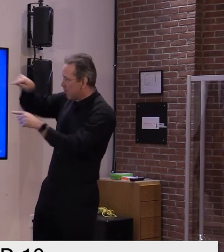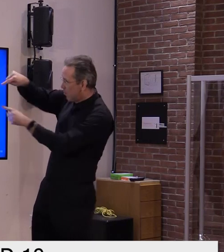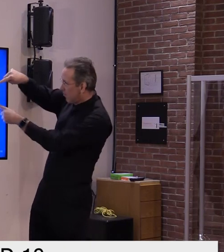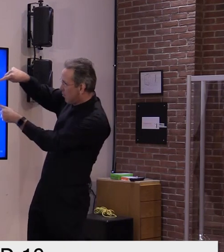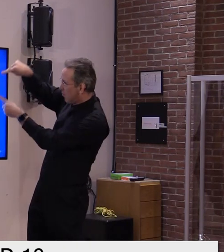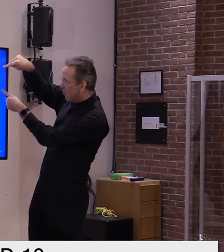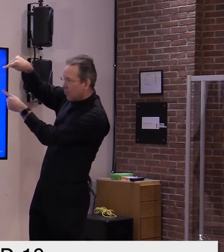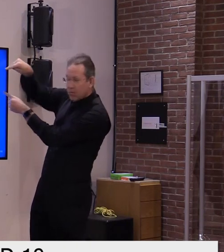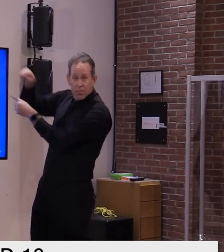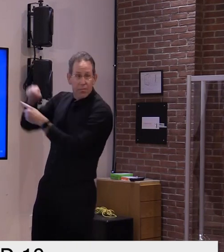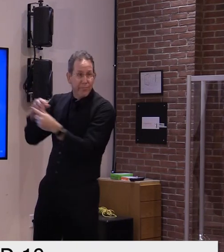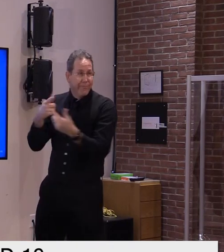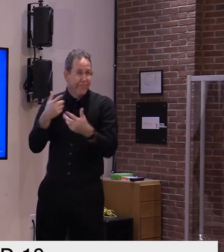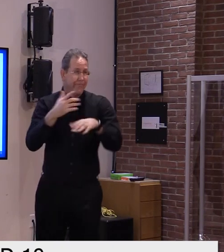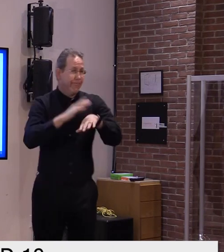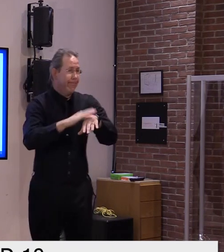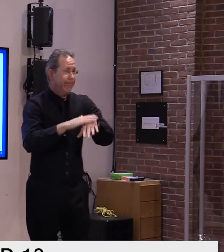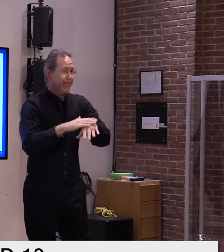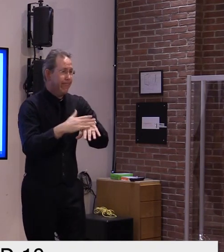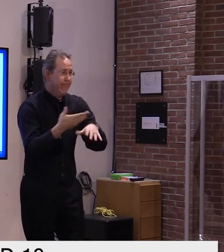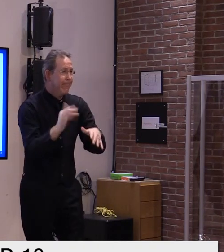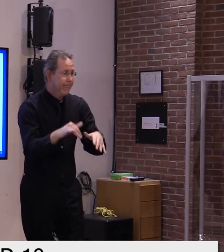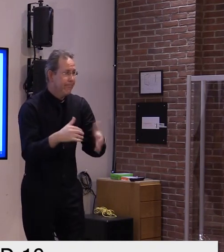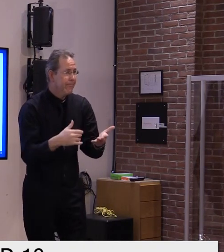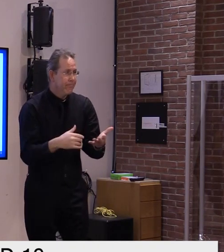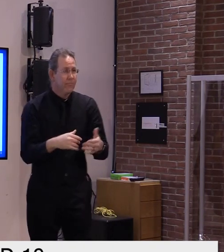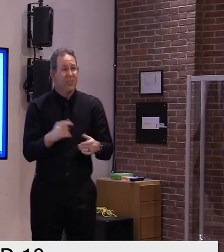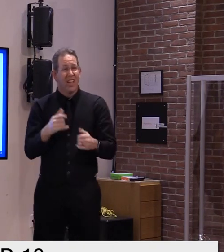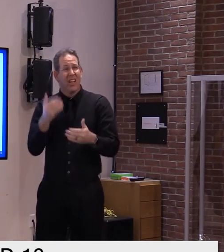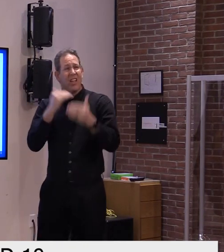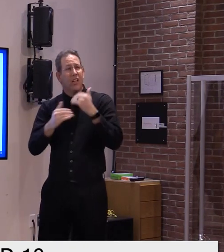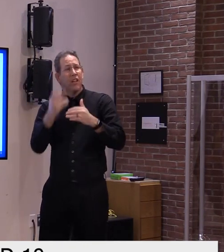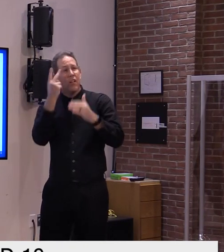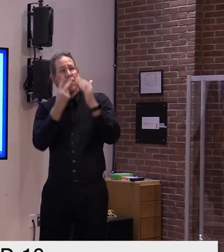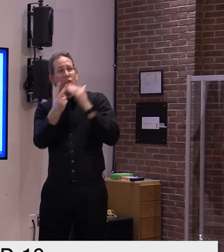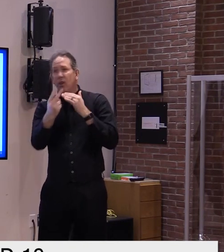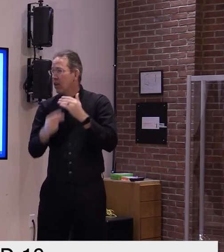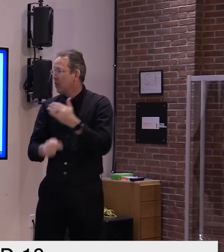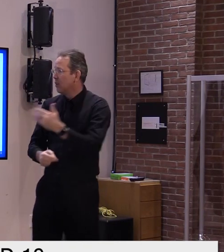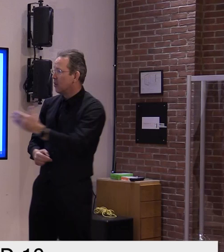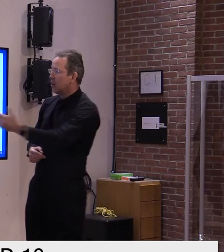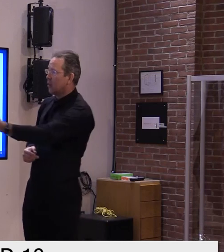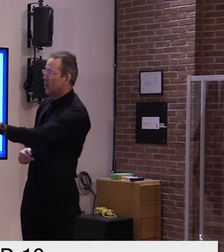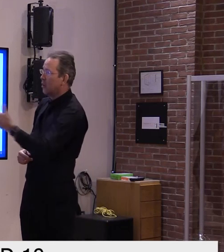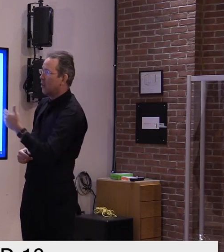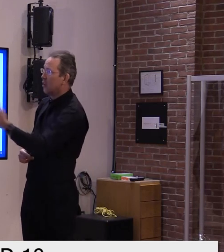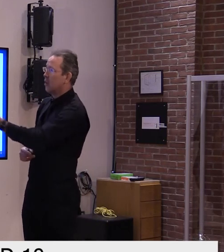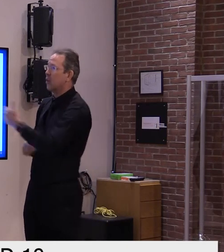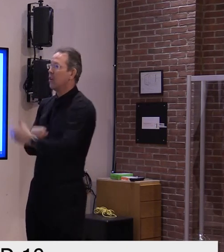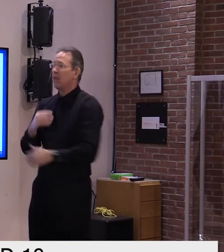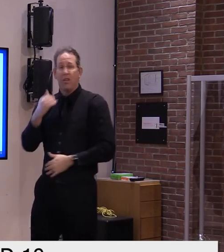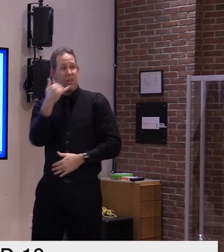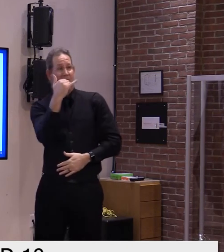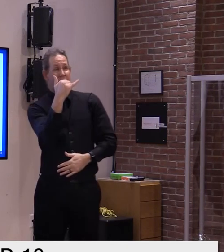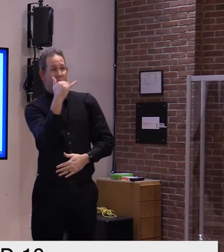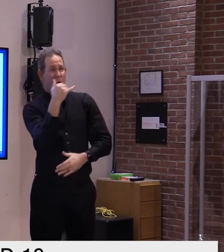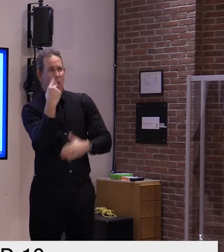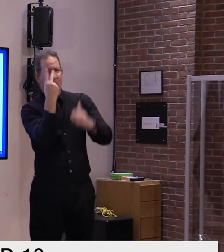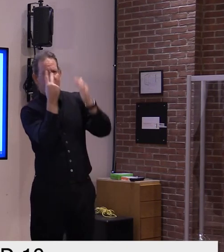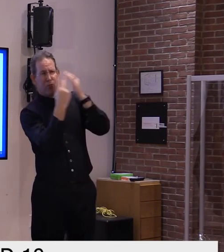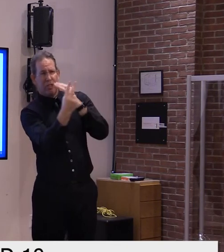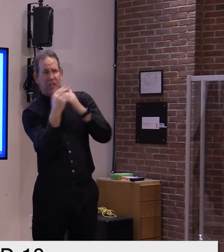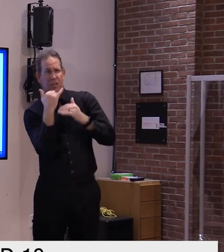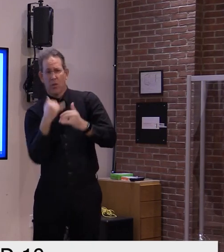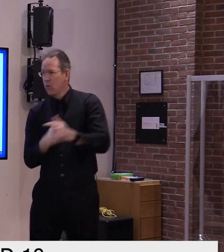cases. Turning now to what this all means for Vermont's forecast in the weeks ahead, we are now forecasting a trajectory